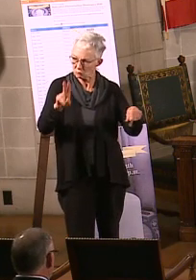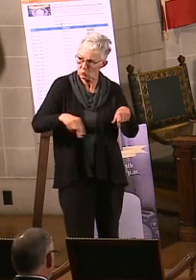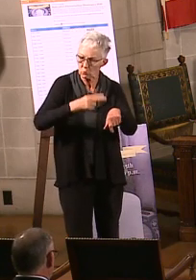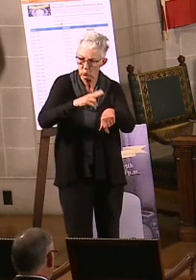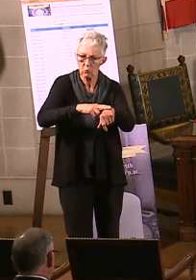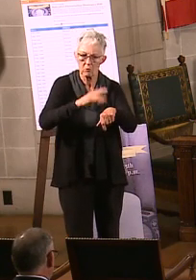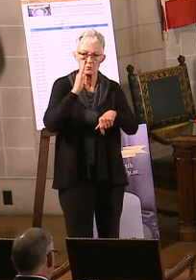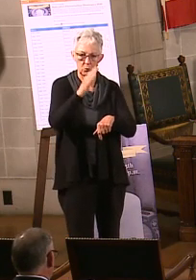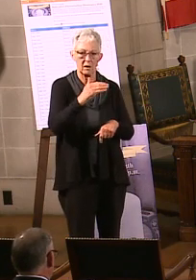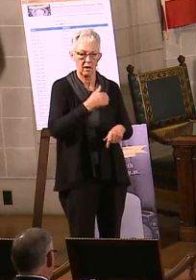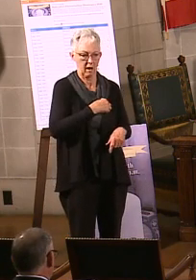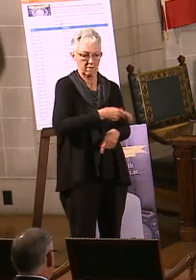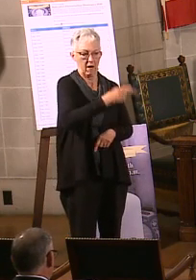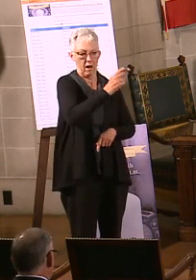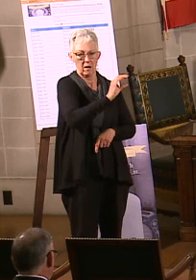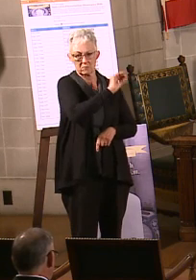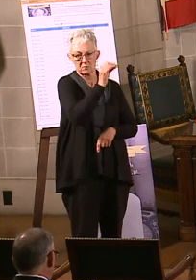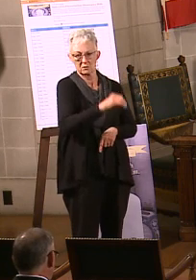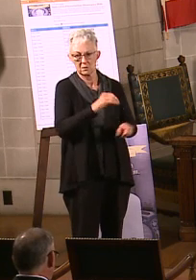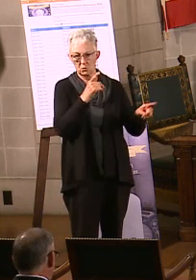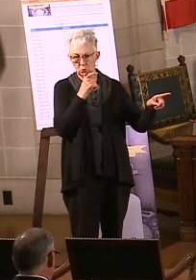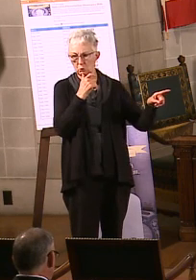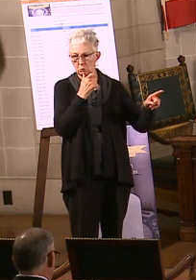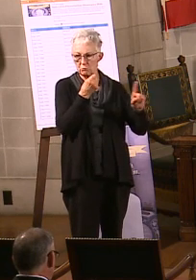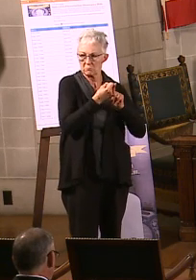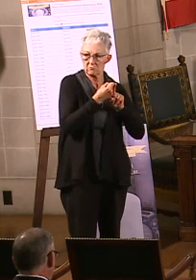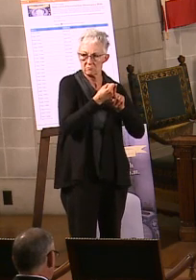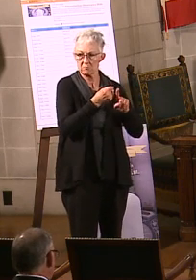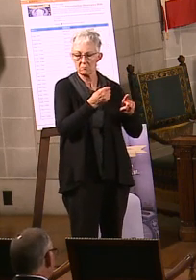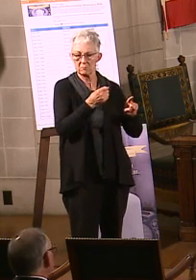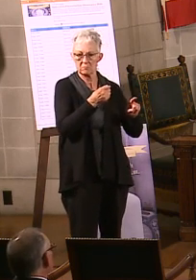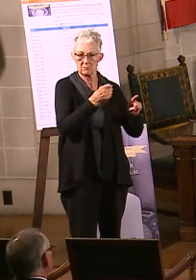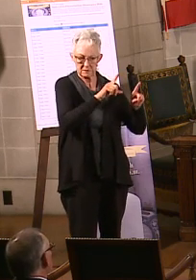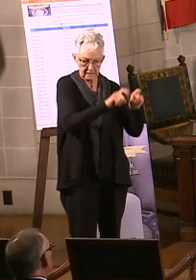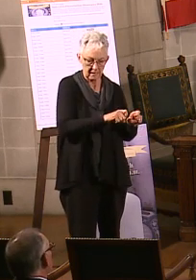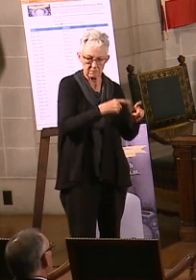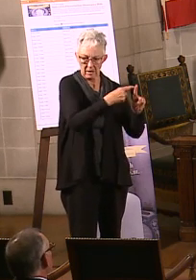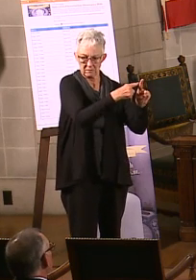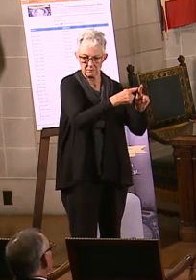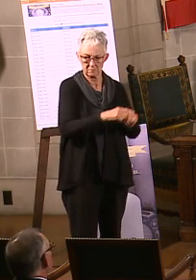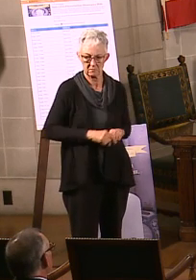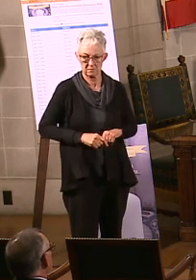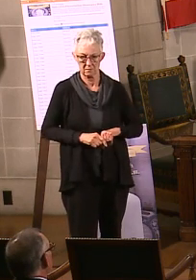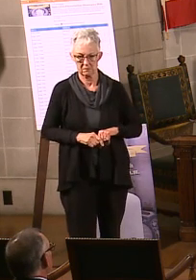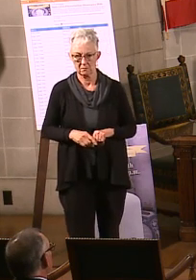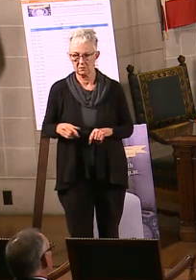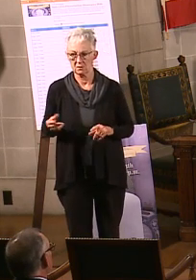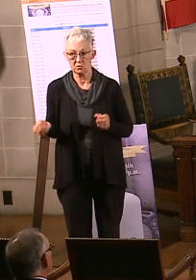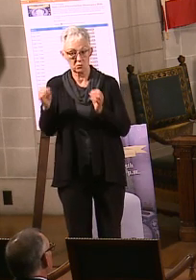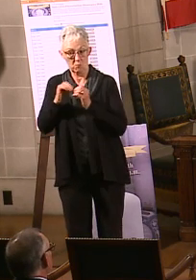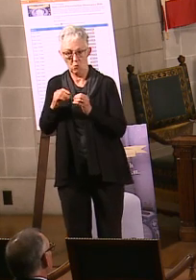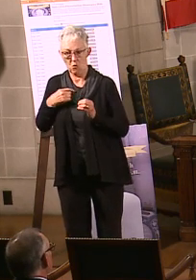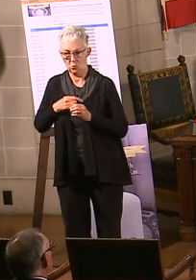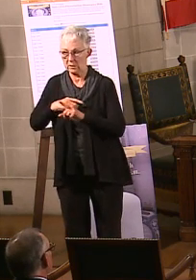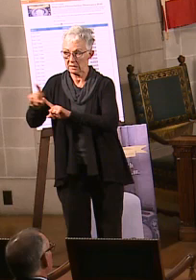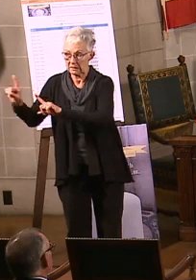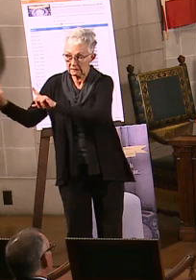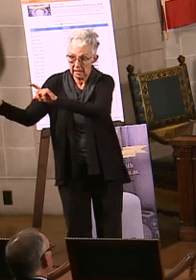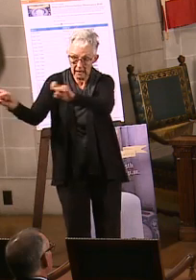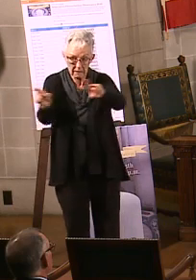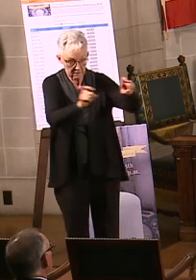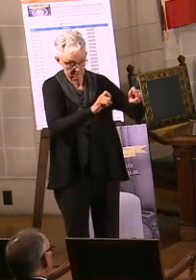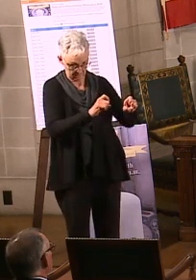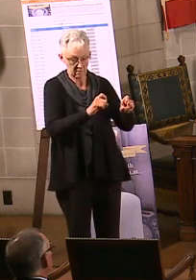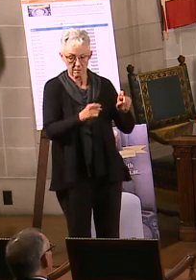you get based upon how many people you test, right? So the more tests we do, the more tests we're going to come